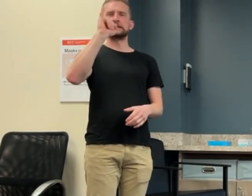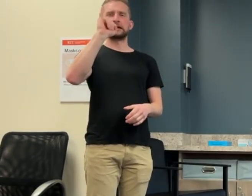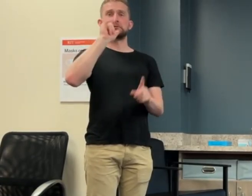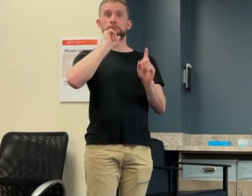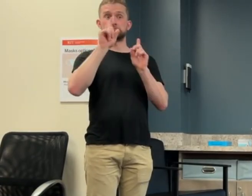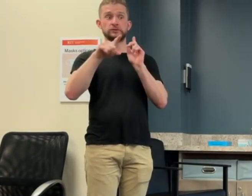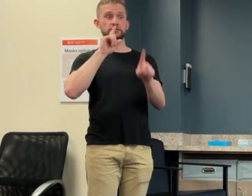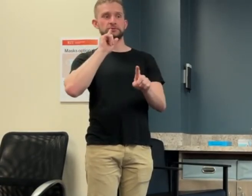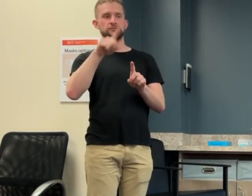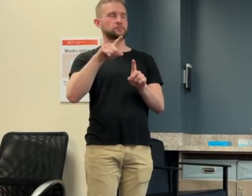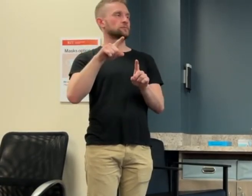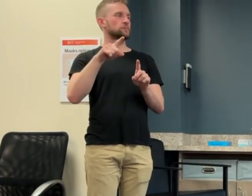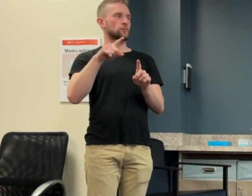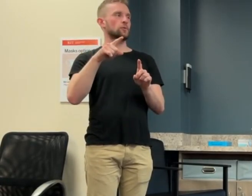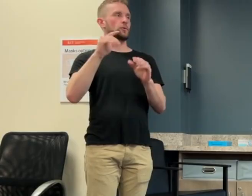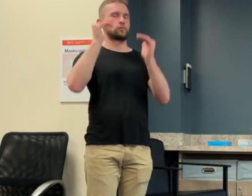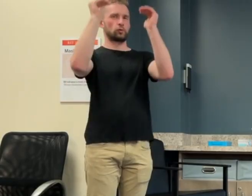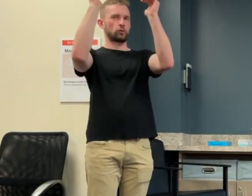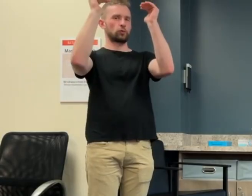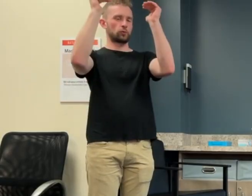the responses with the hearing aid.